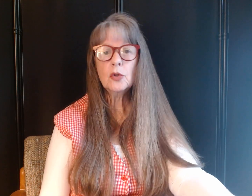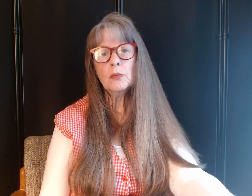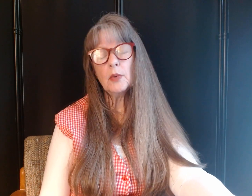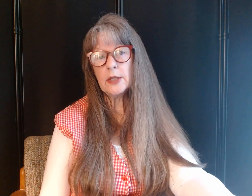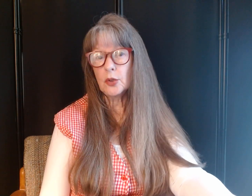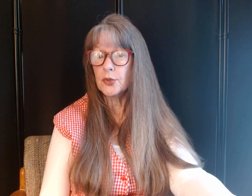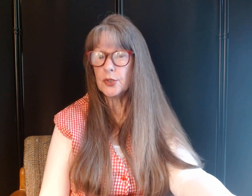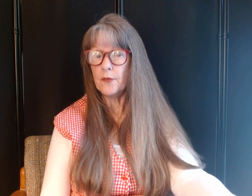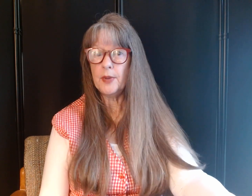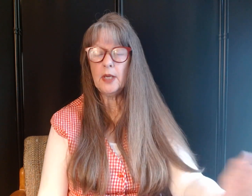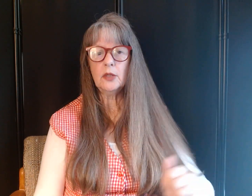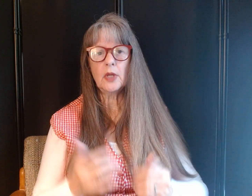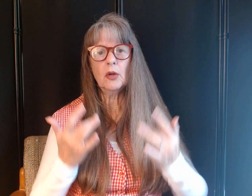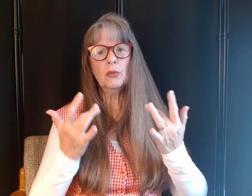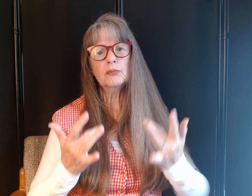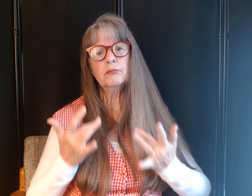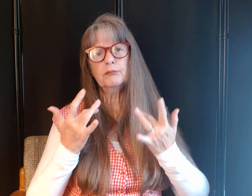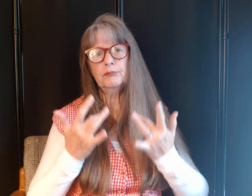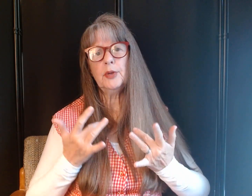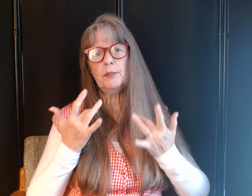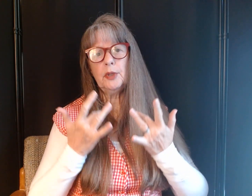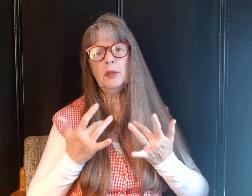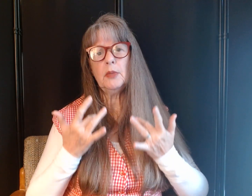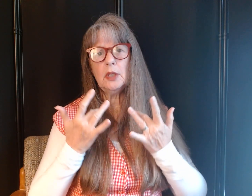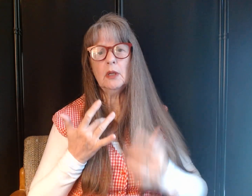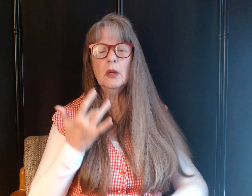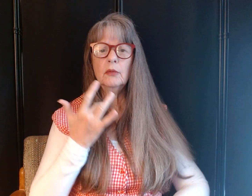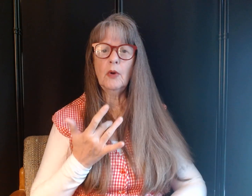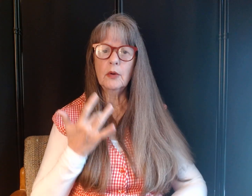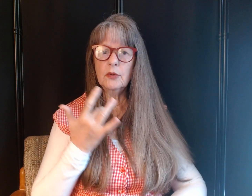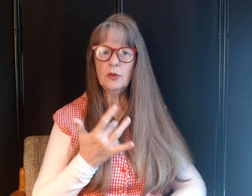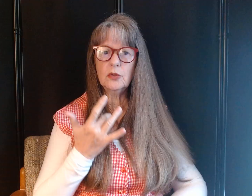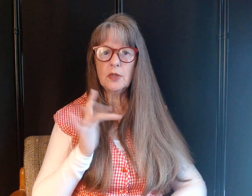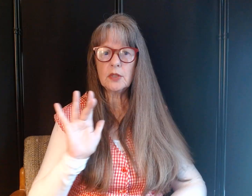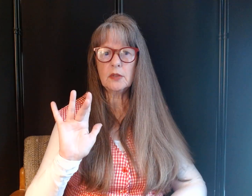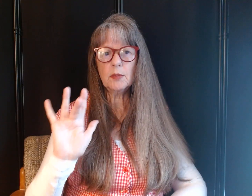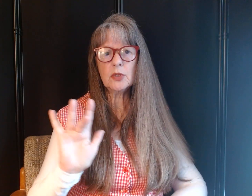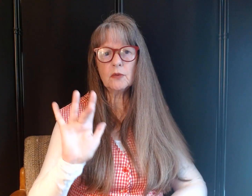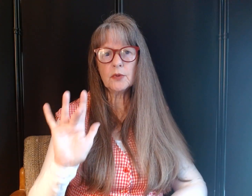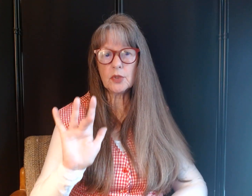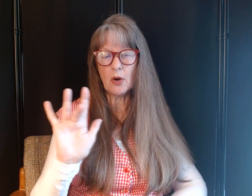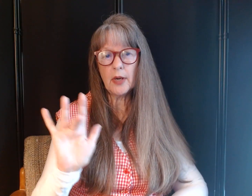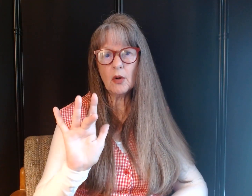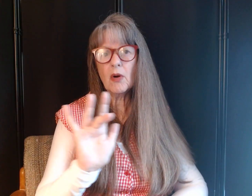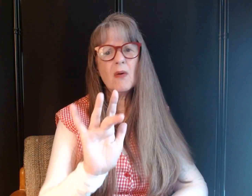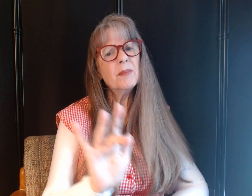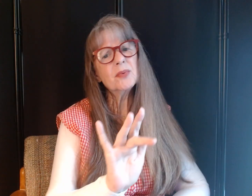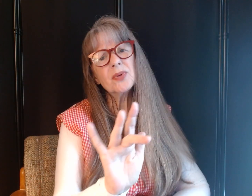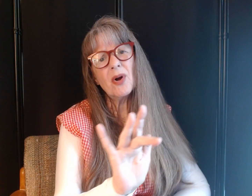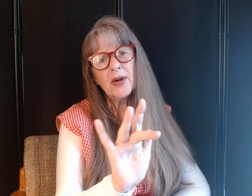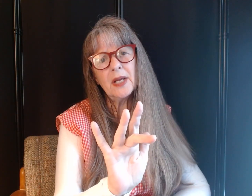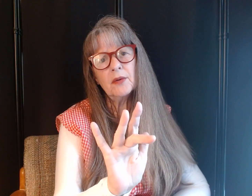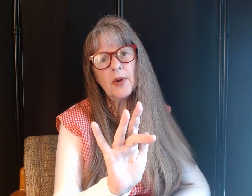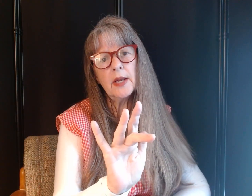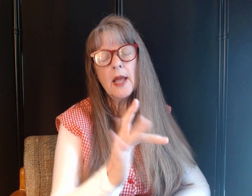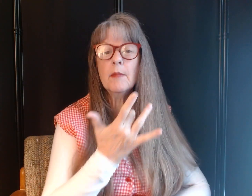you indulge in self-pity. It's like, oh, pity, pity me. Or you could do this. This means to feel sorry, or oh, I'm so sorry, right? But